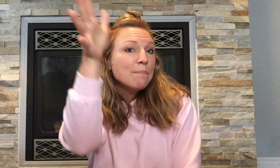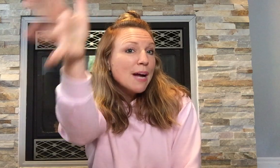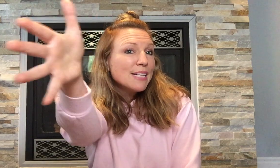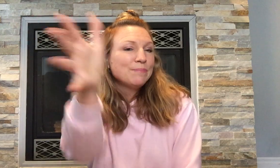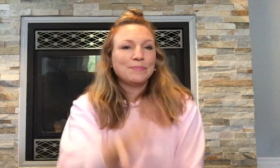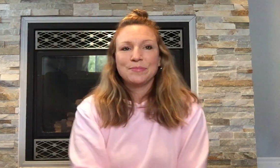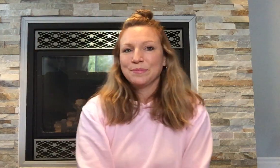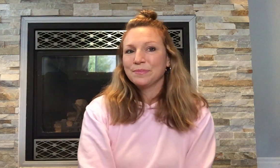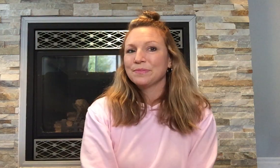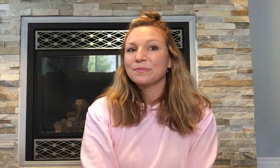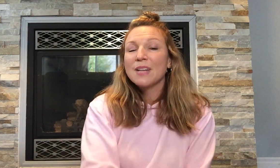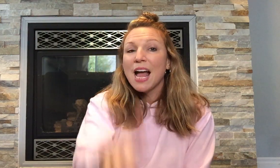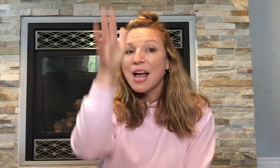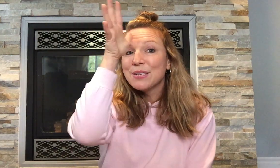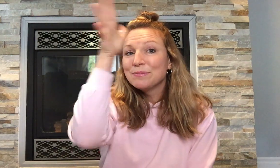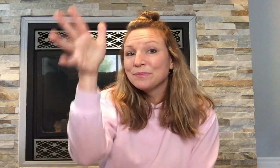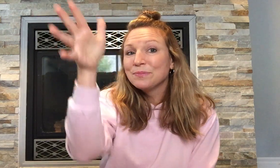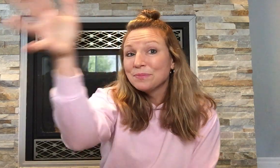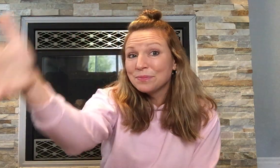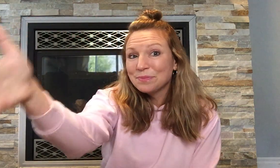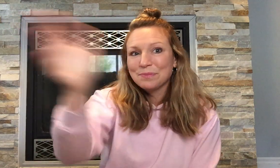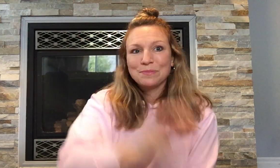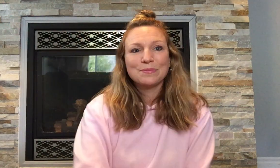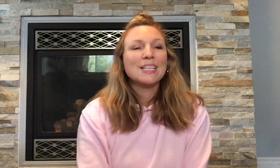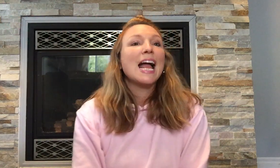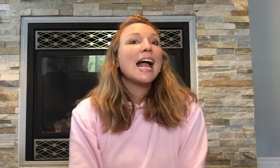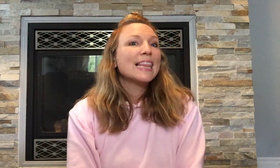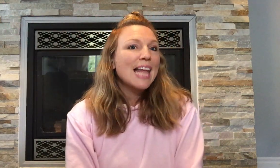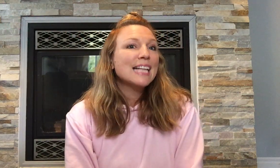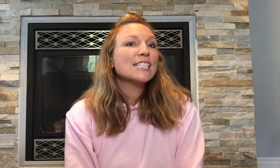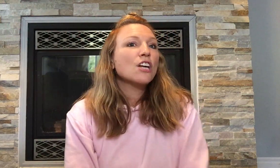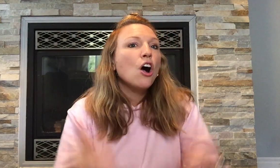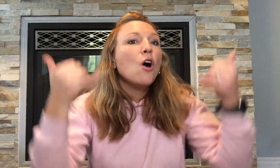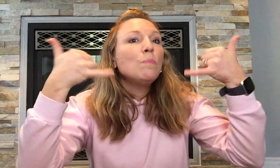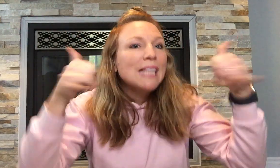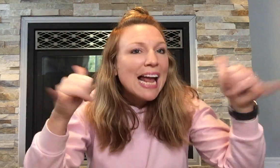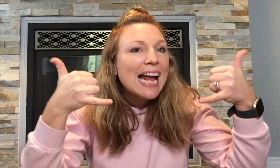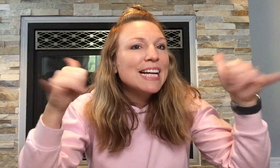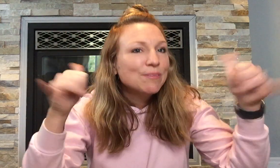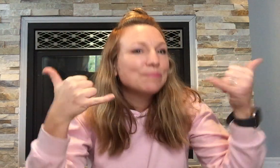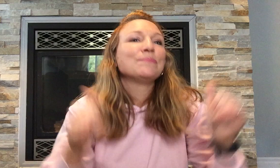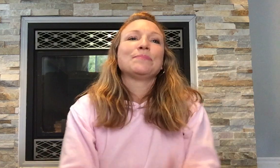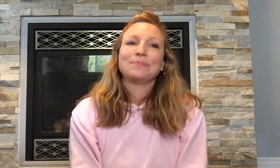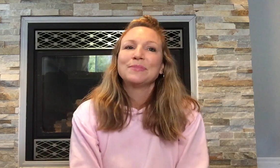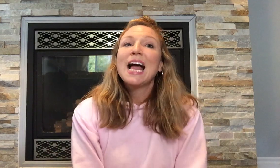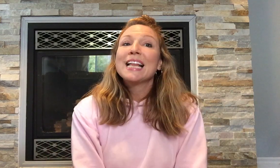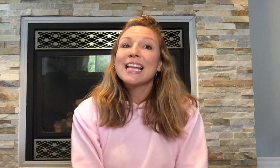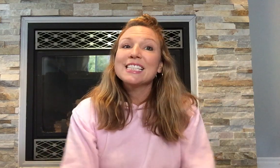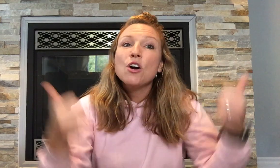grandpa shark, grandpa shark. Let's go hunt, let's go